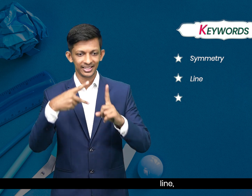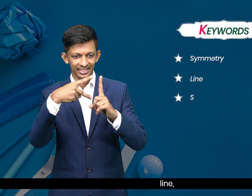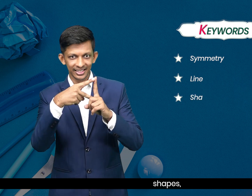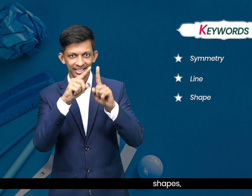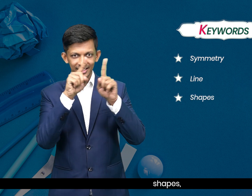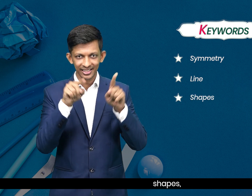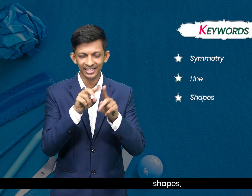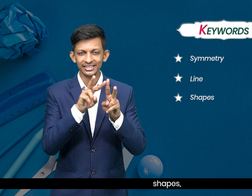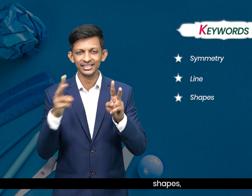shapes,